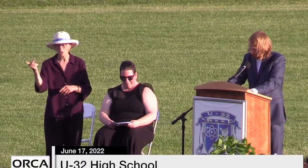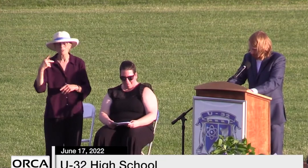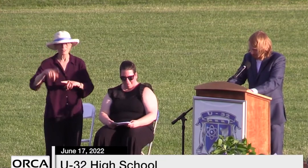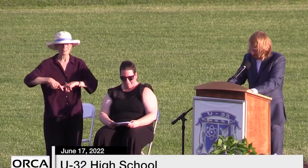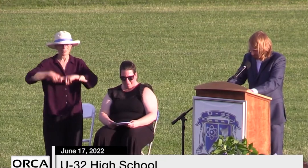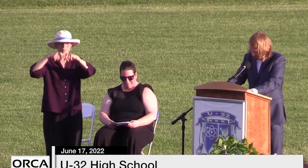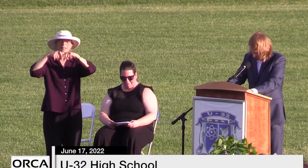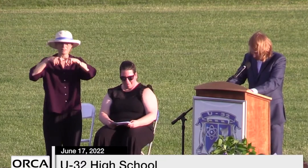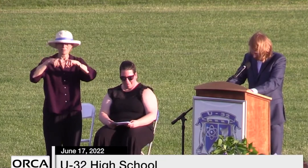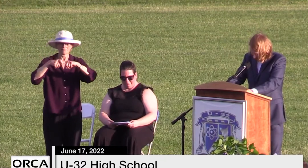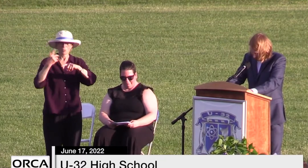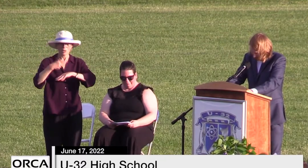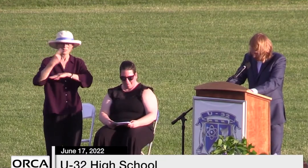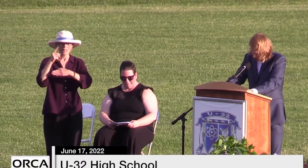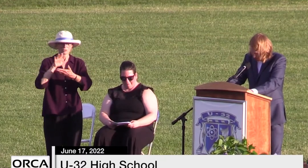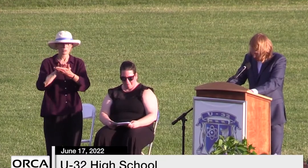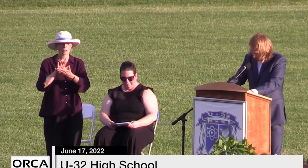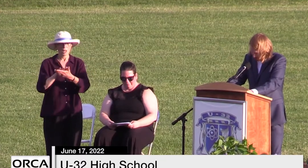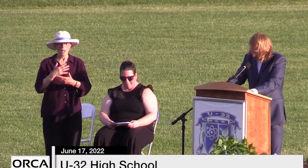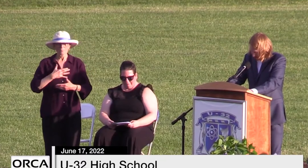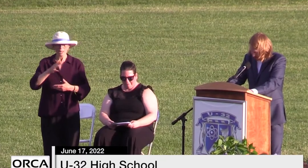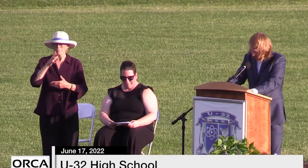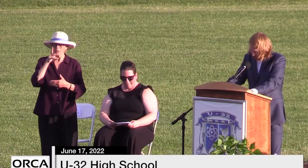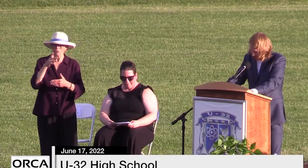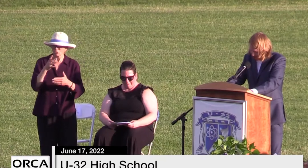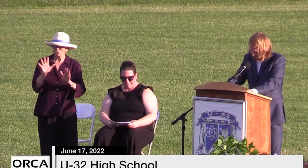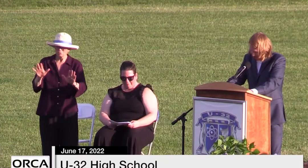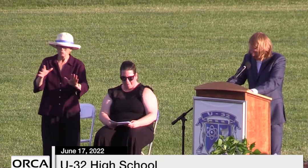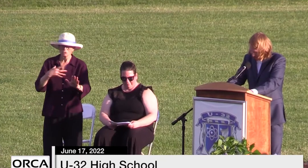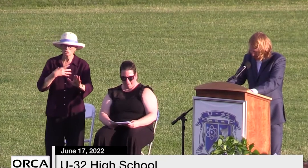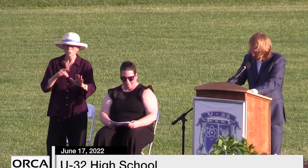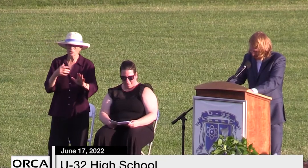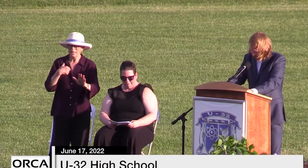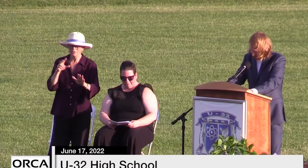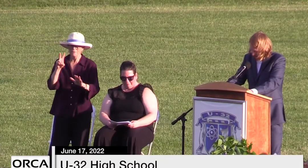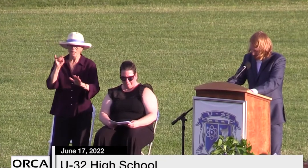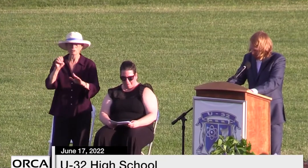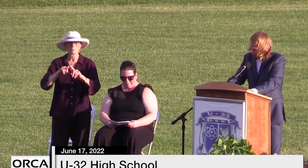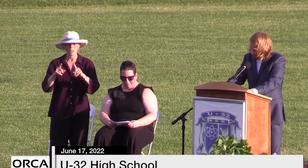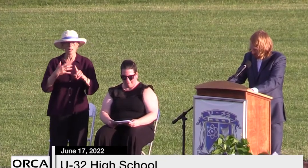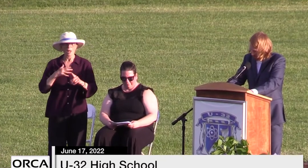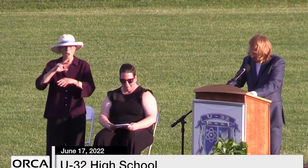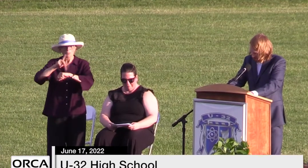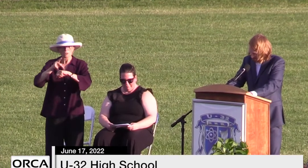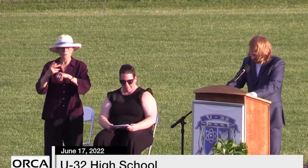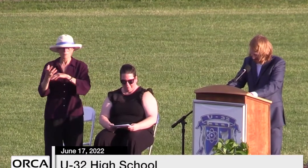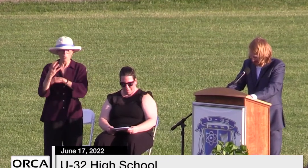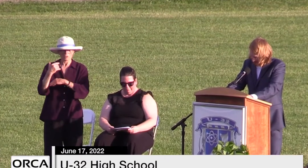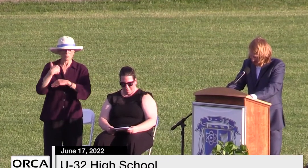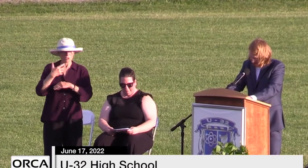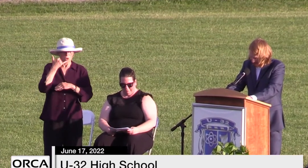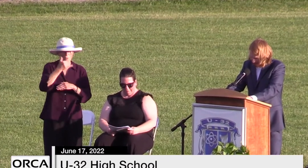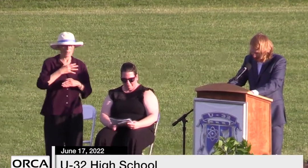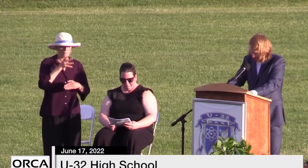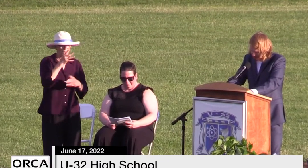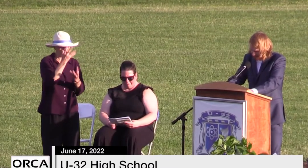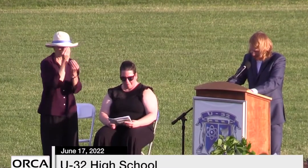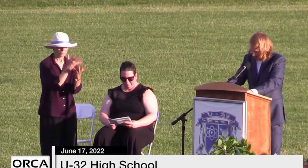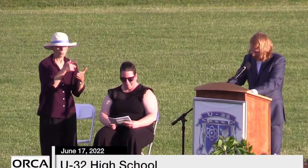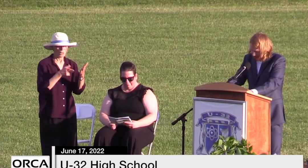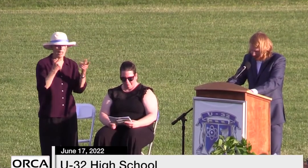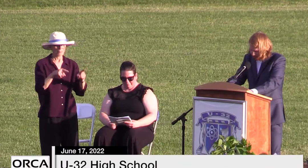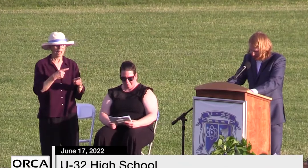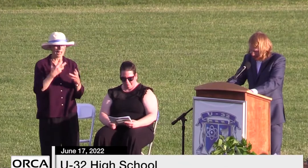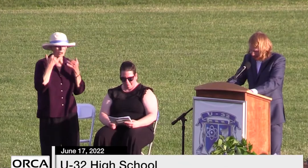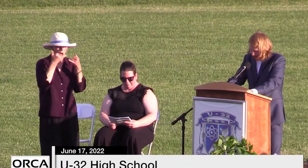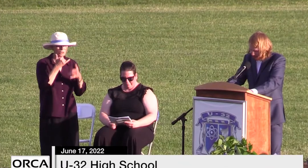violence. She was an intellect. So when the principal made me call my own mother to tell her what I did, I was scared out of my mind. I called her in